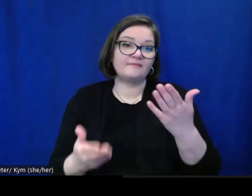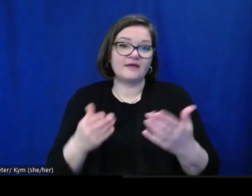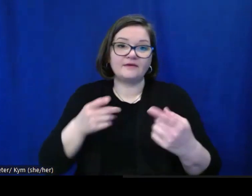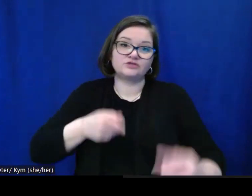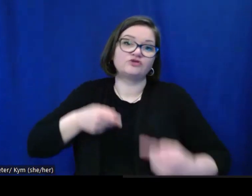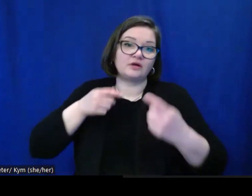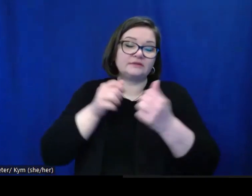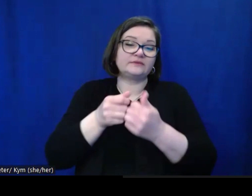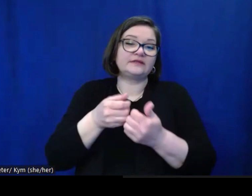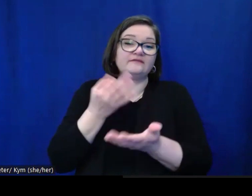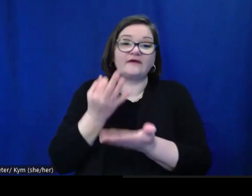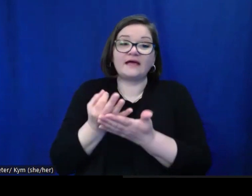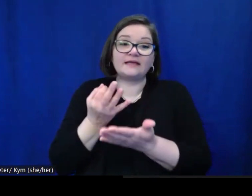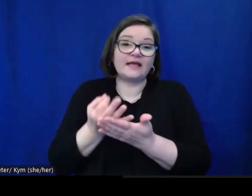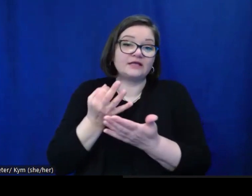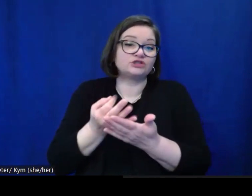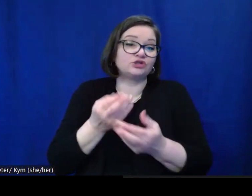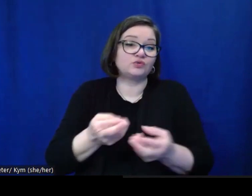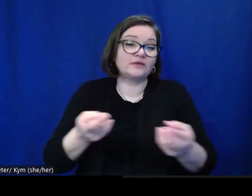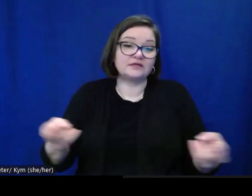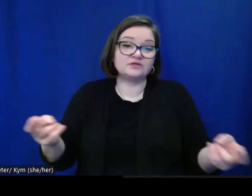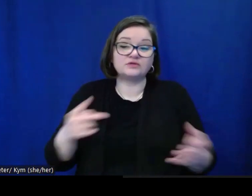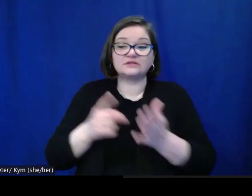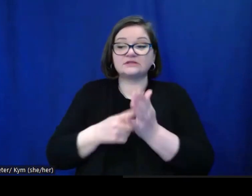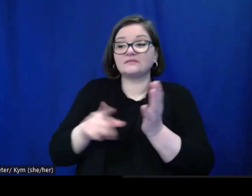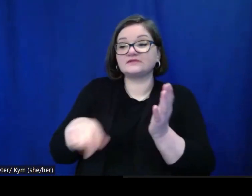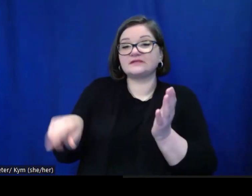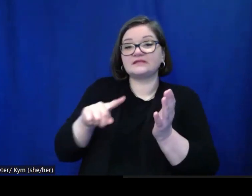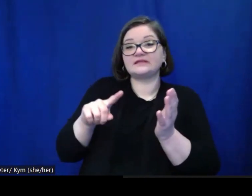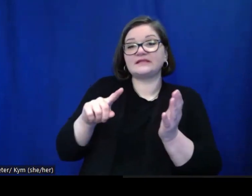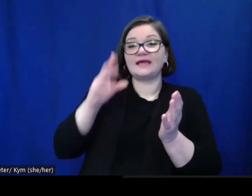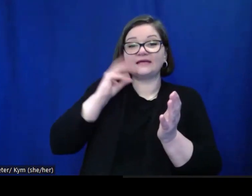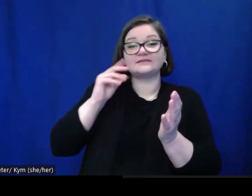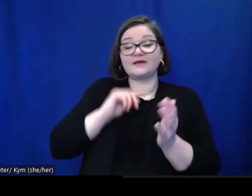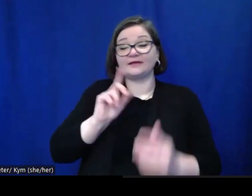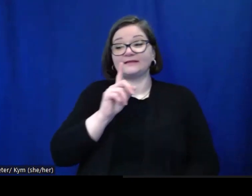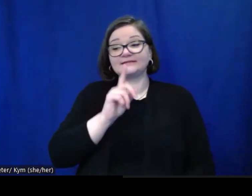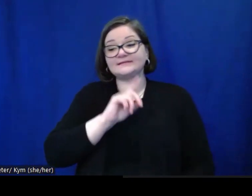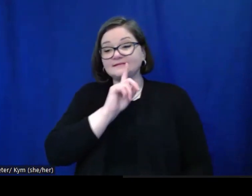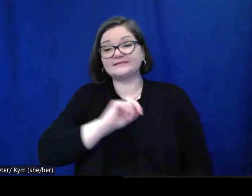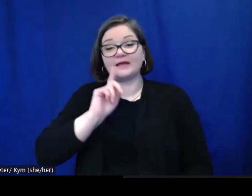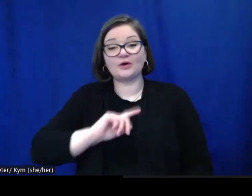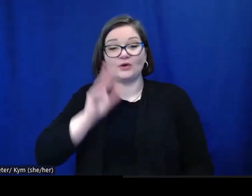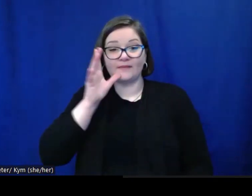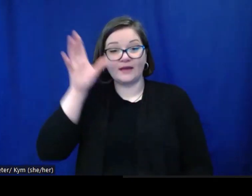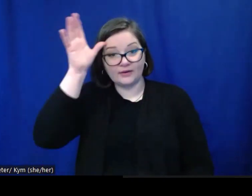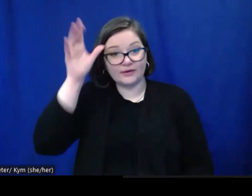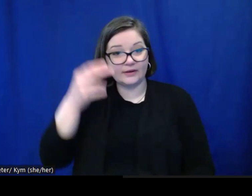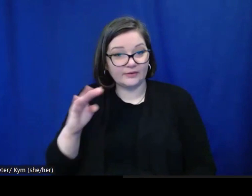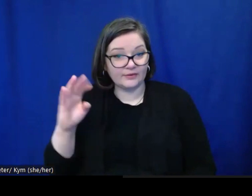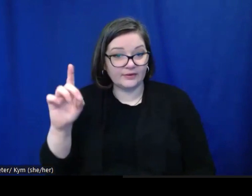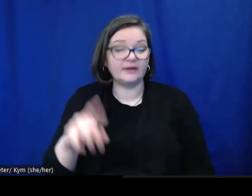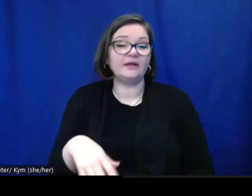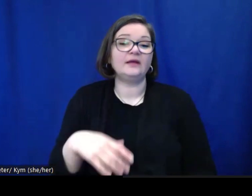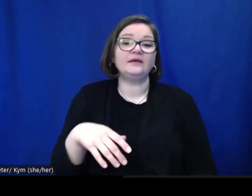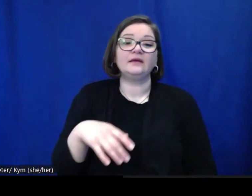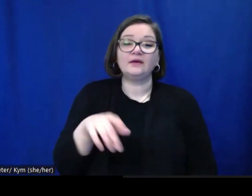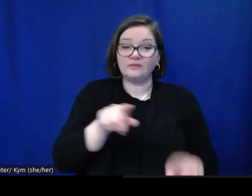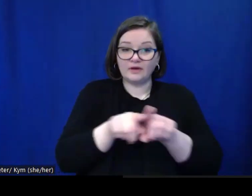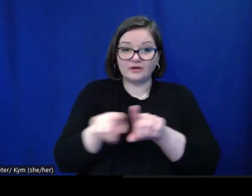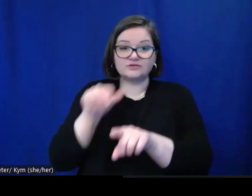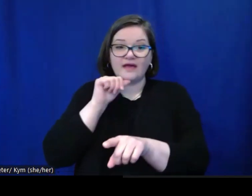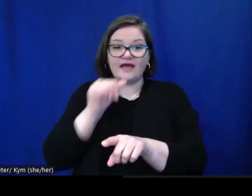resources, and sometimes they experience single parenthood. And then we have the disorganized